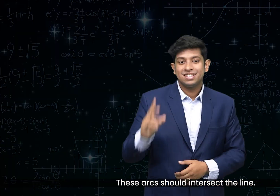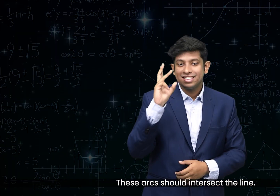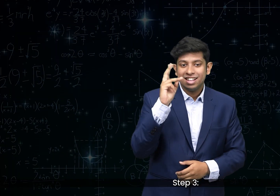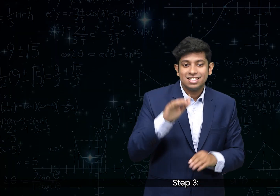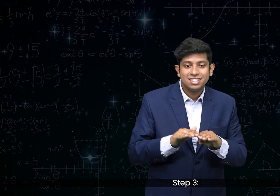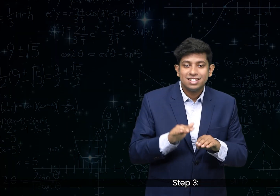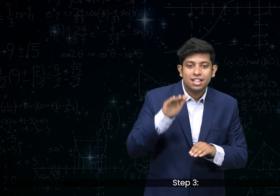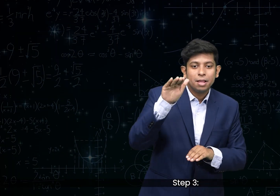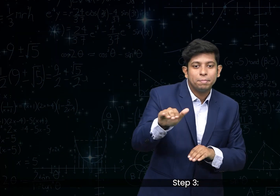Step 3.